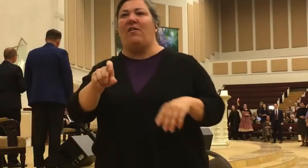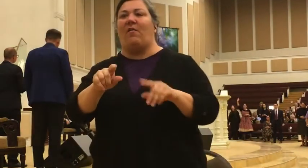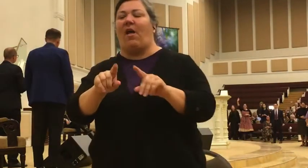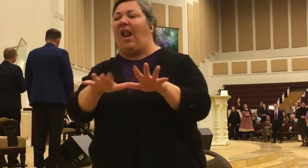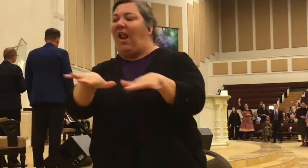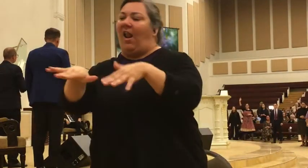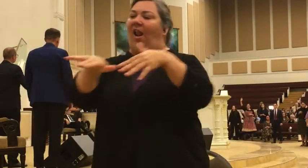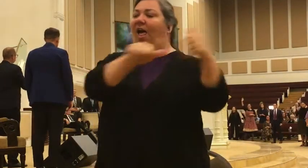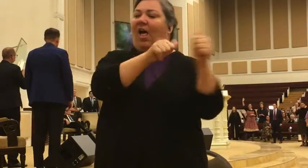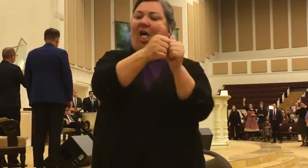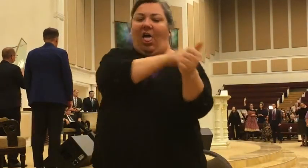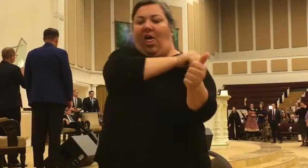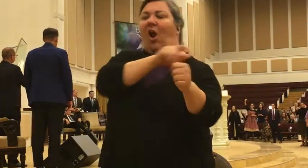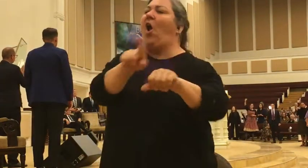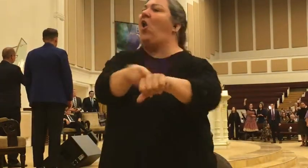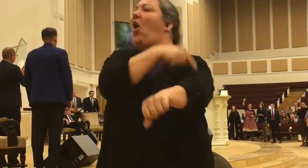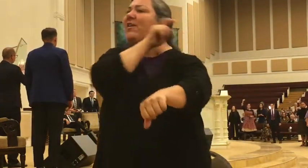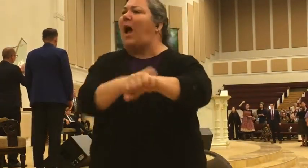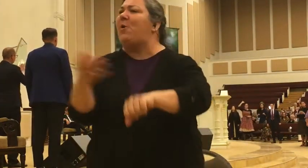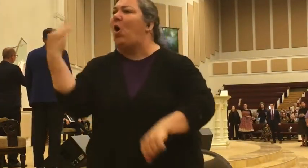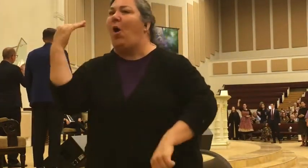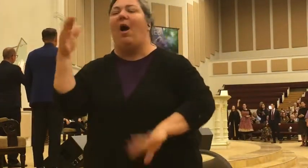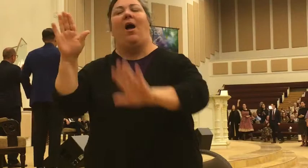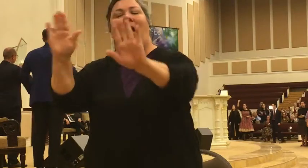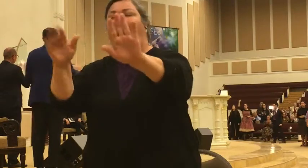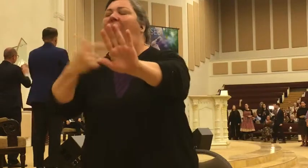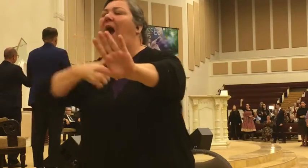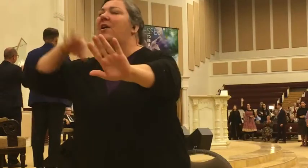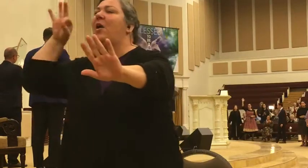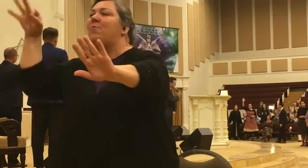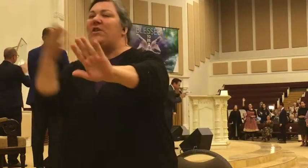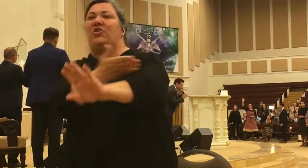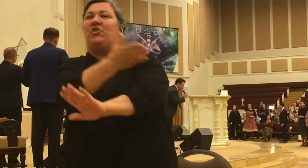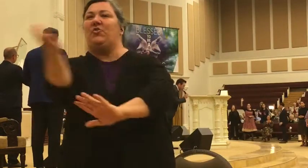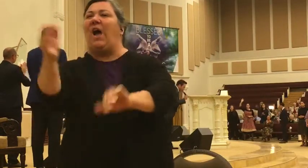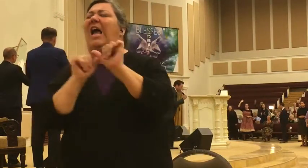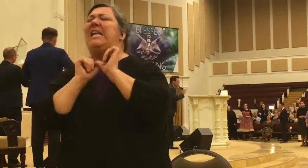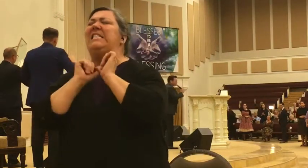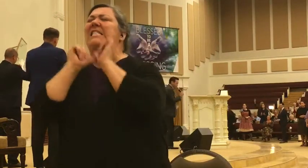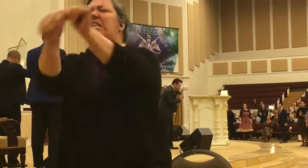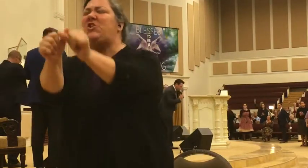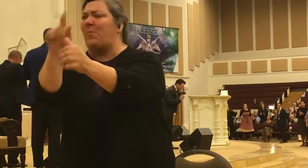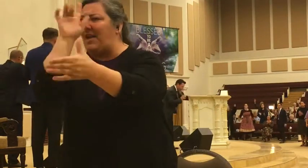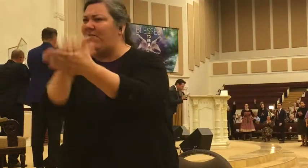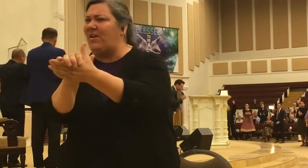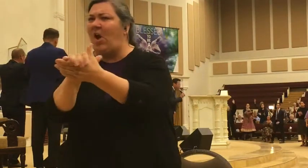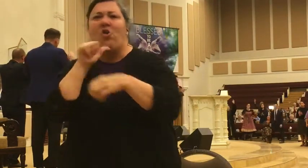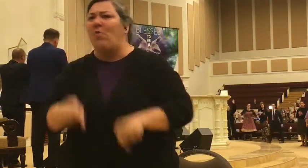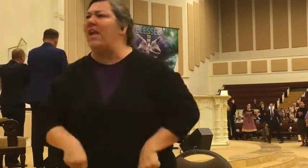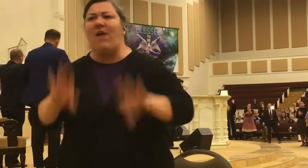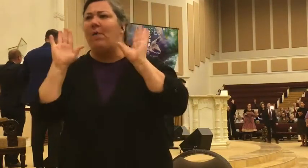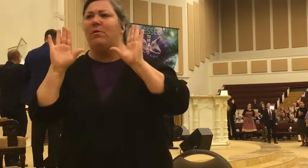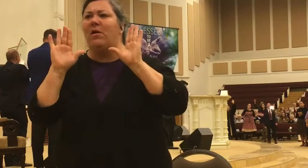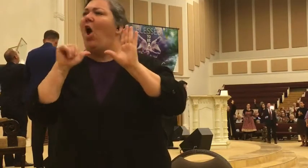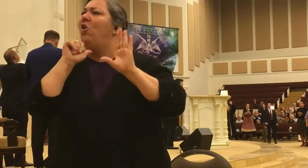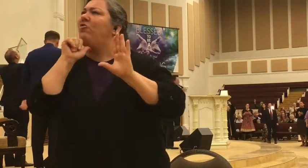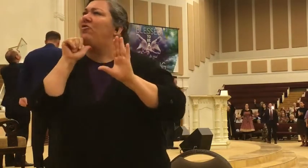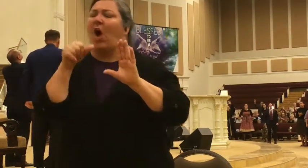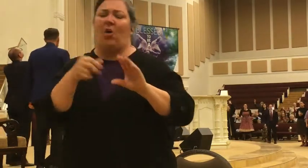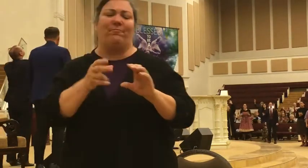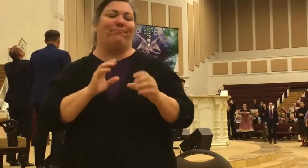time ago, I've got to preach to you out of the heart of a missionary. Keep believing. Don't give up. Don't give